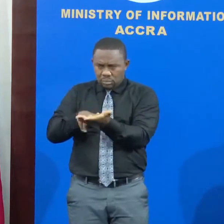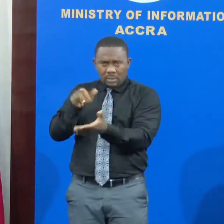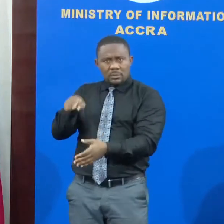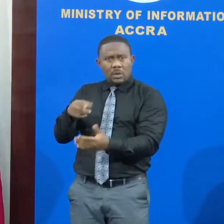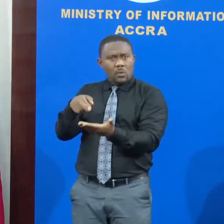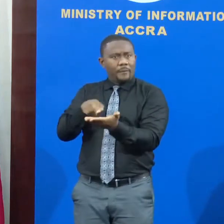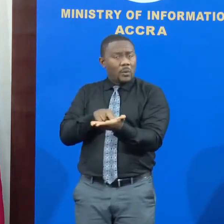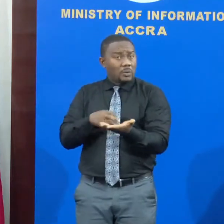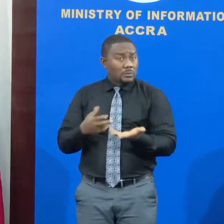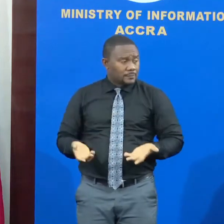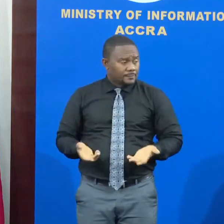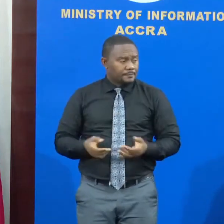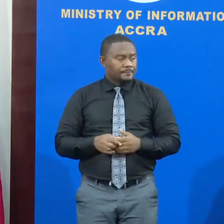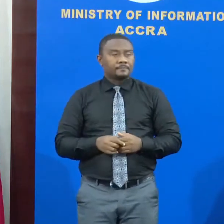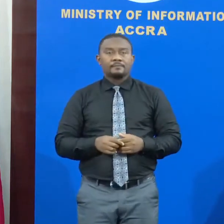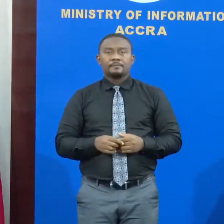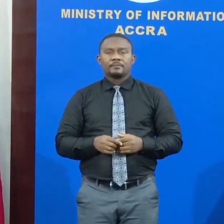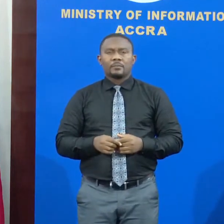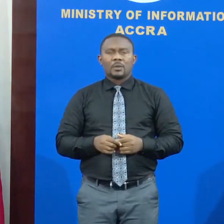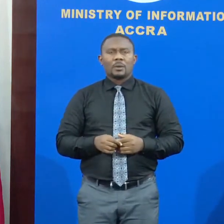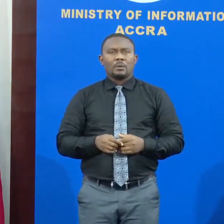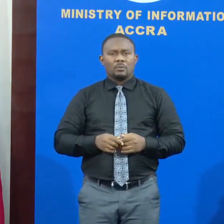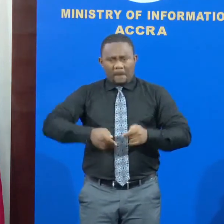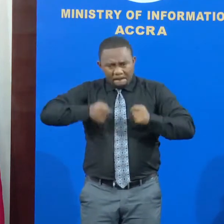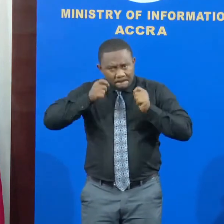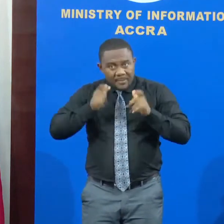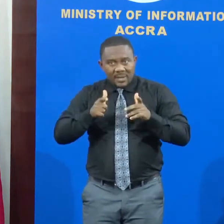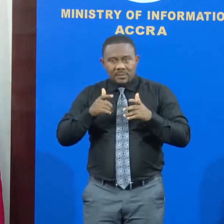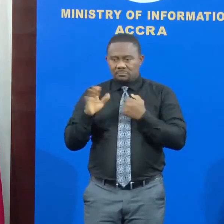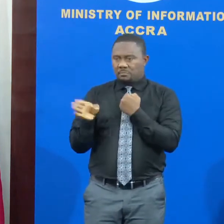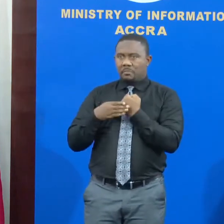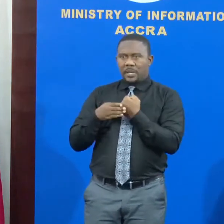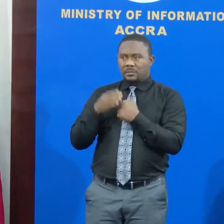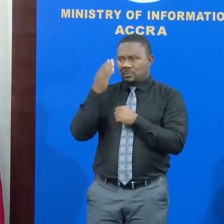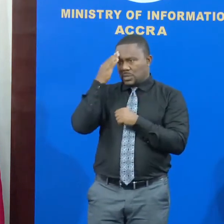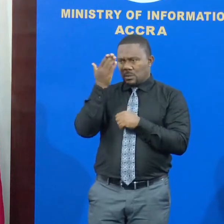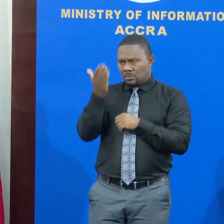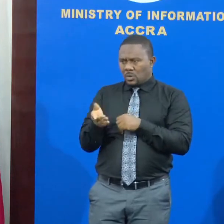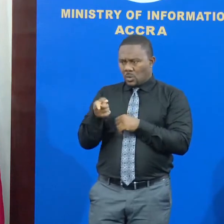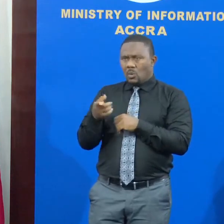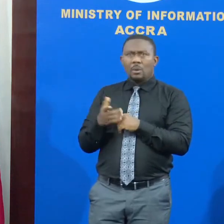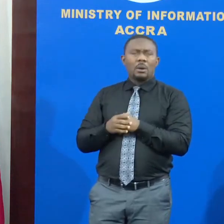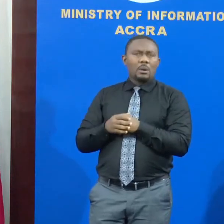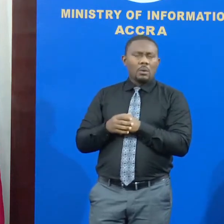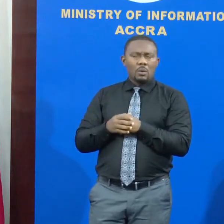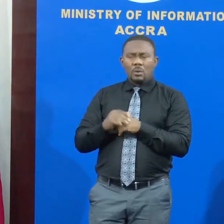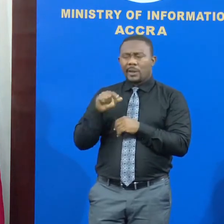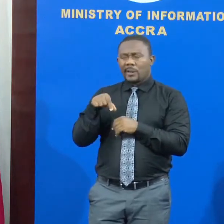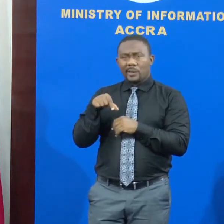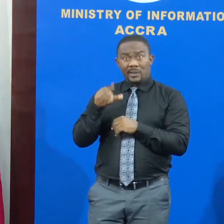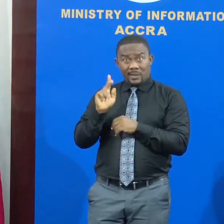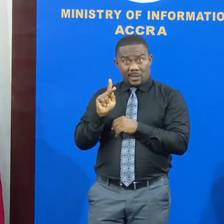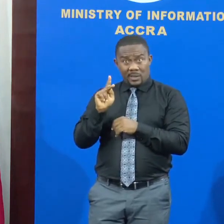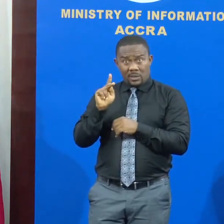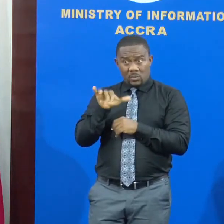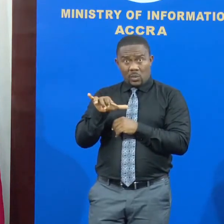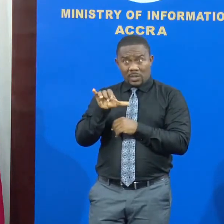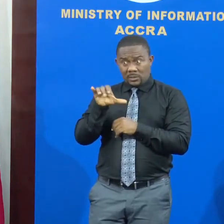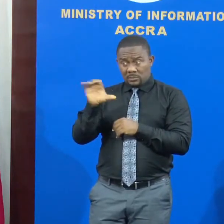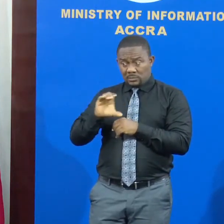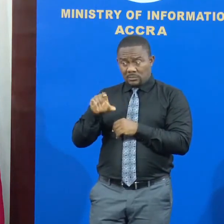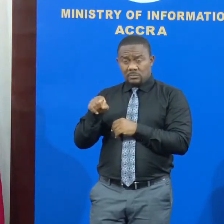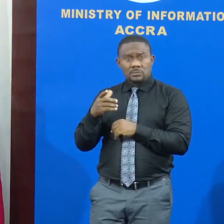reports, and it will speed up the performance of banks' Know Your Customer or KYC compliance requirements, while at the